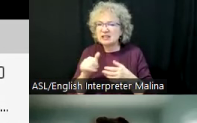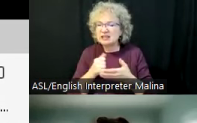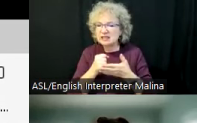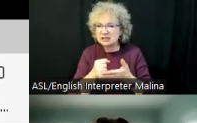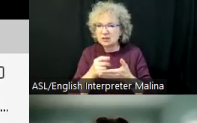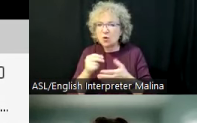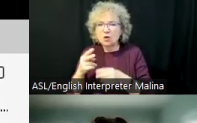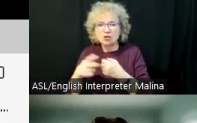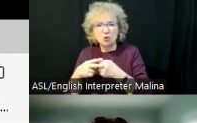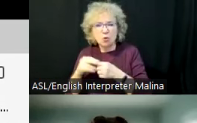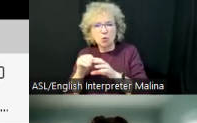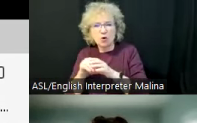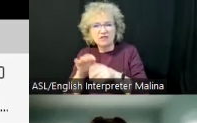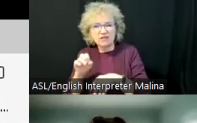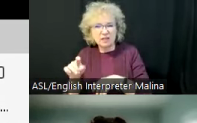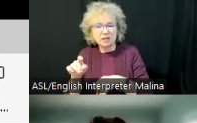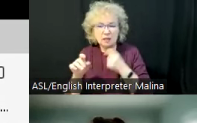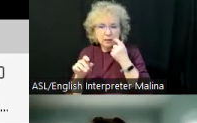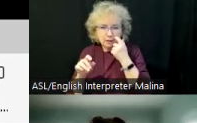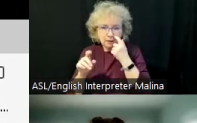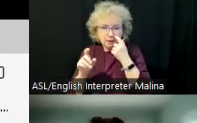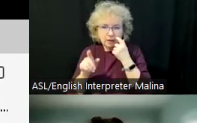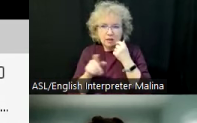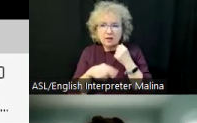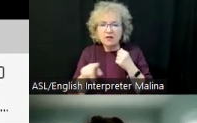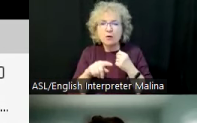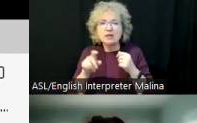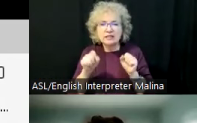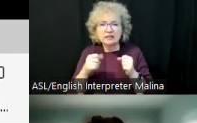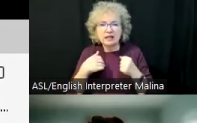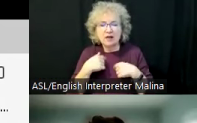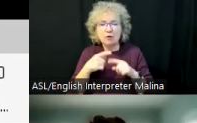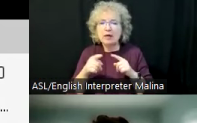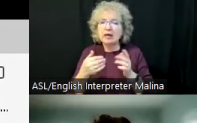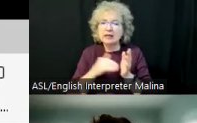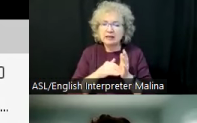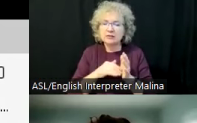available to people who are also receiving HRSN rent assistance.